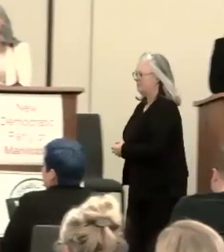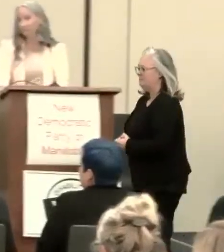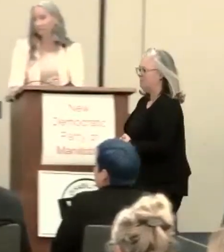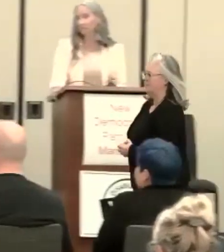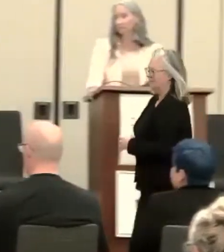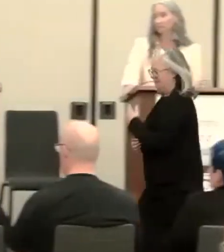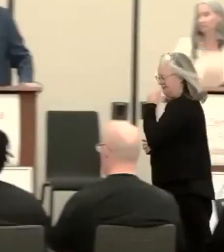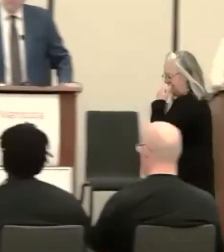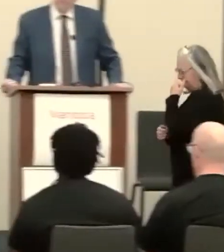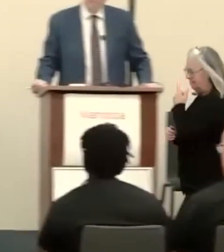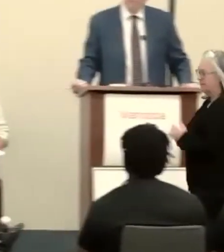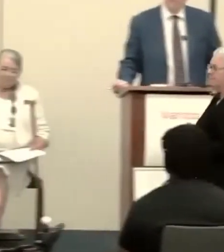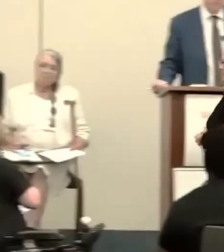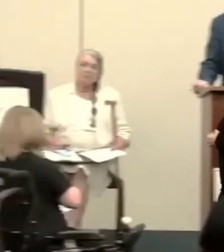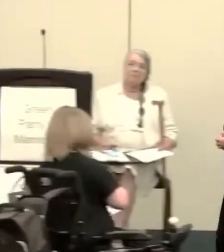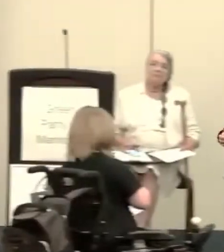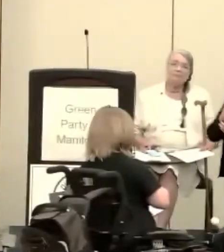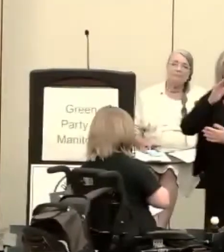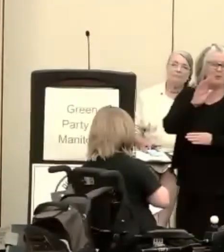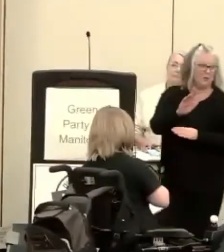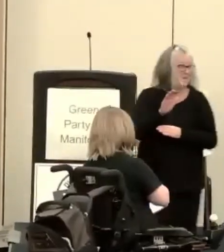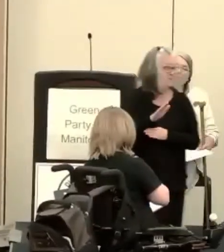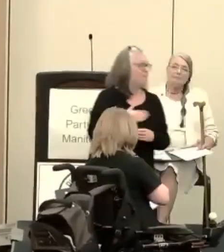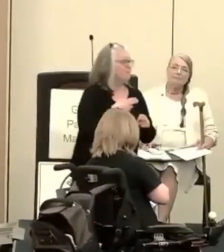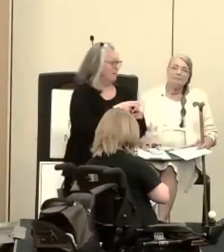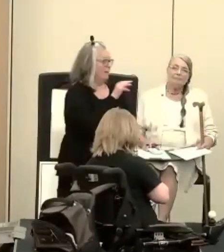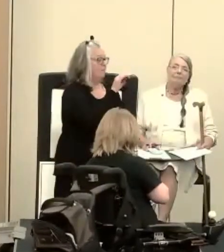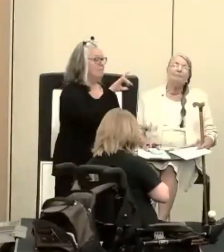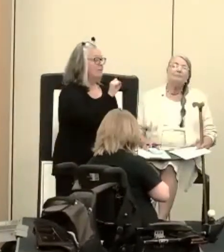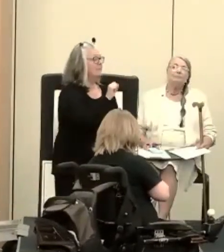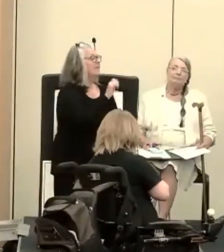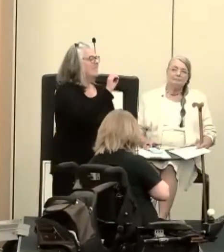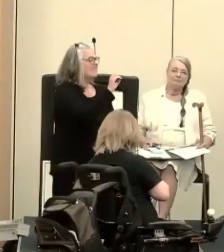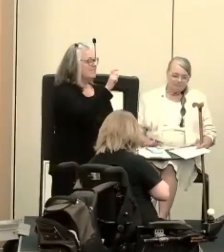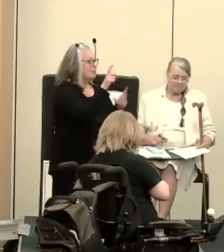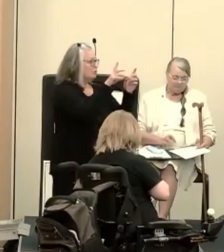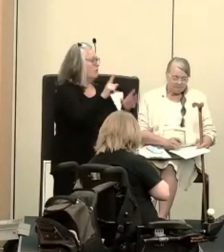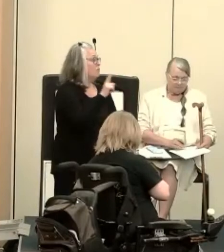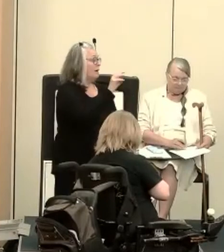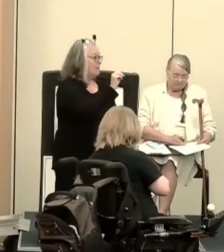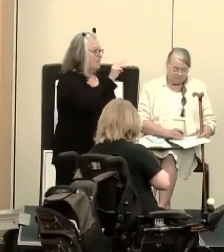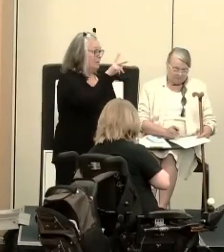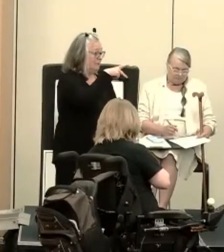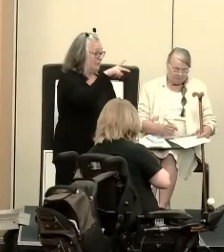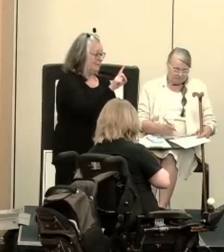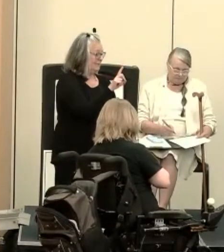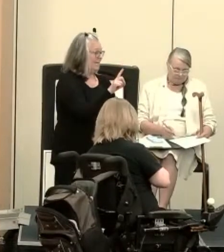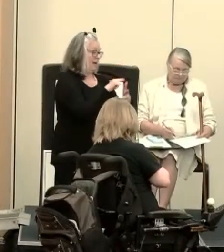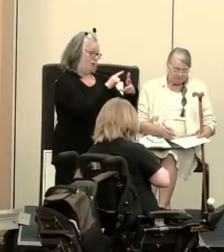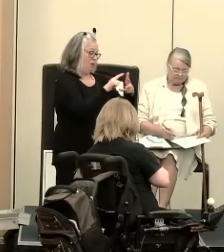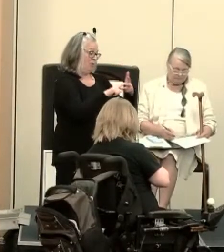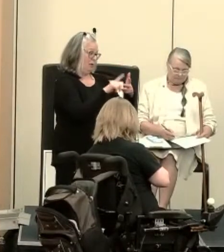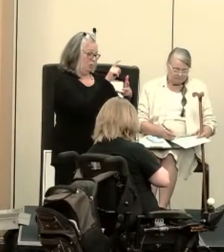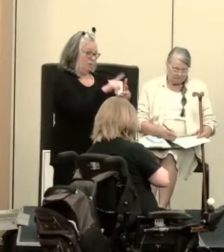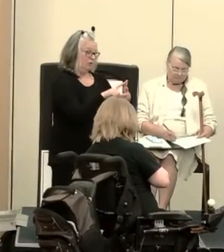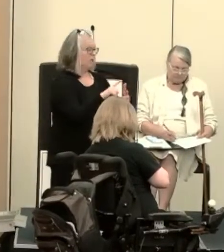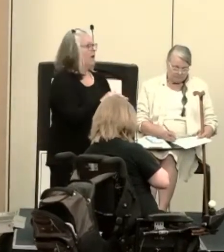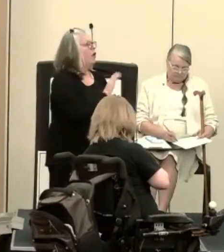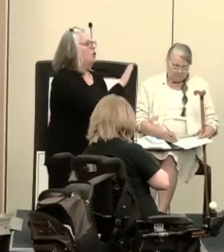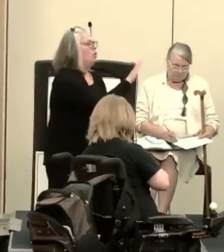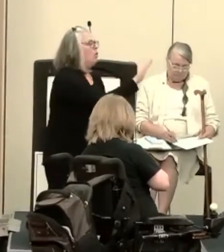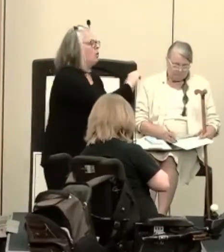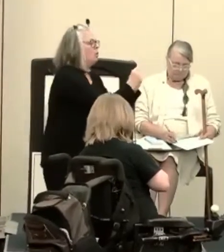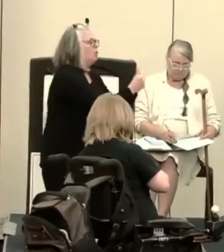Graham. I'm the Executive Director of the Manitoba League of Persons with Disabilities. I have 3 questions here. How will your party work